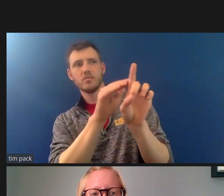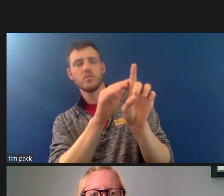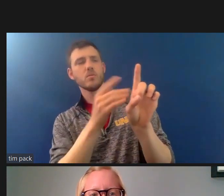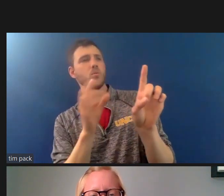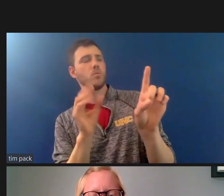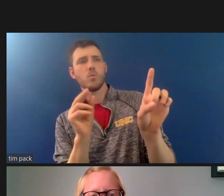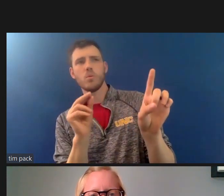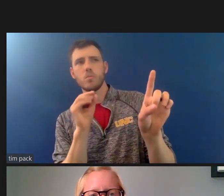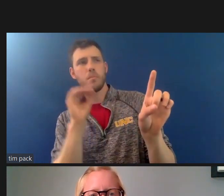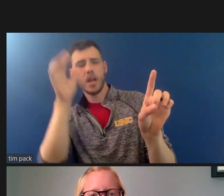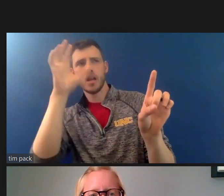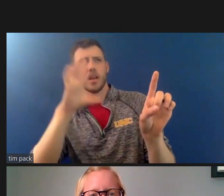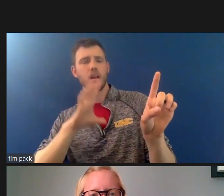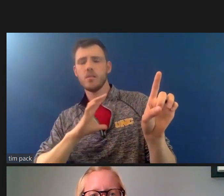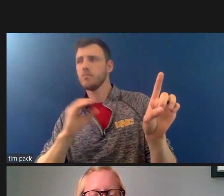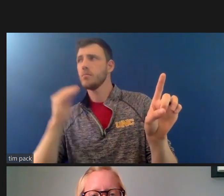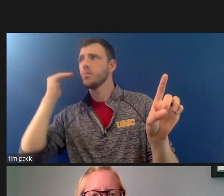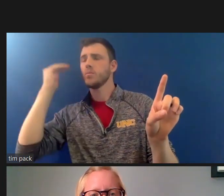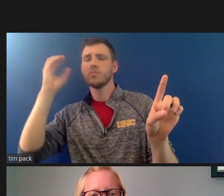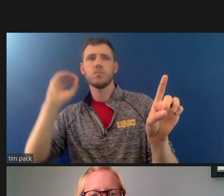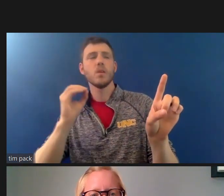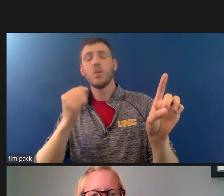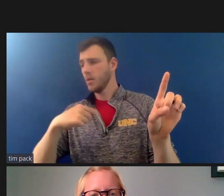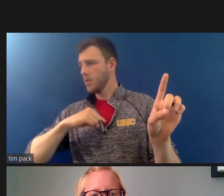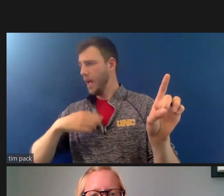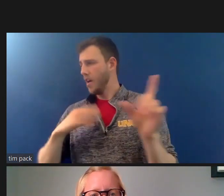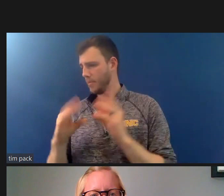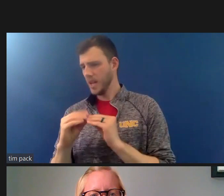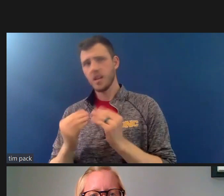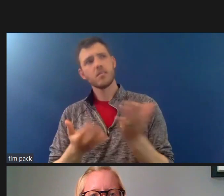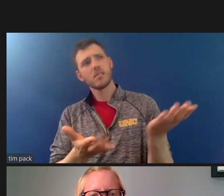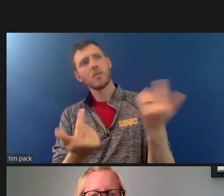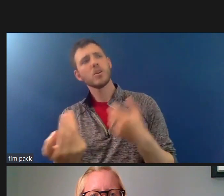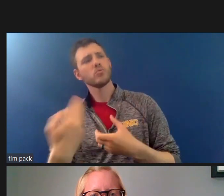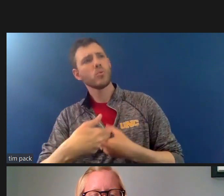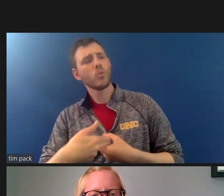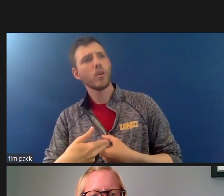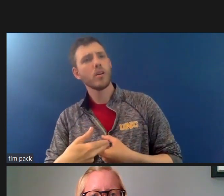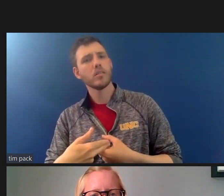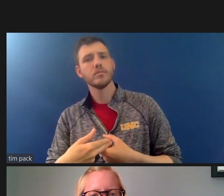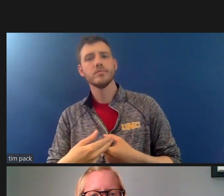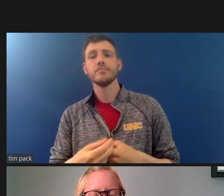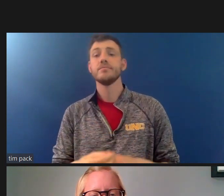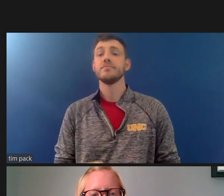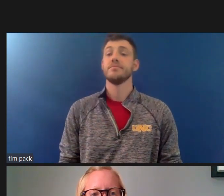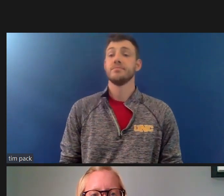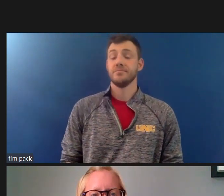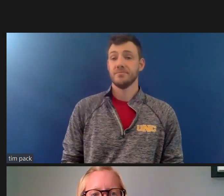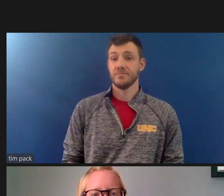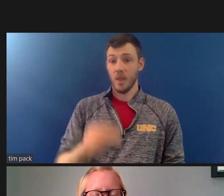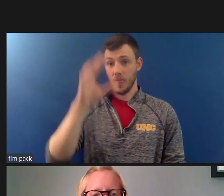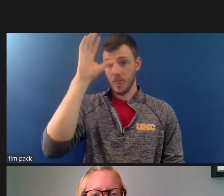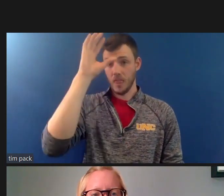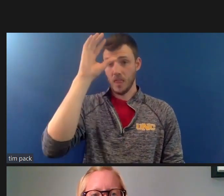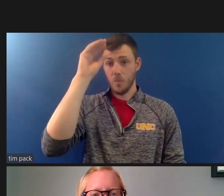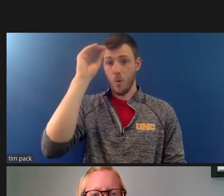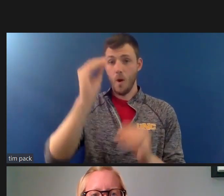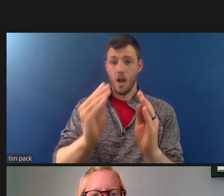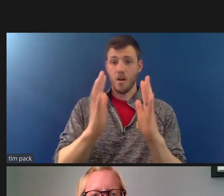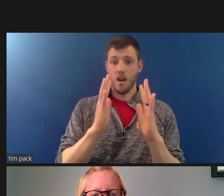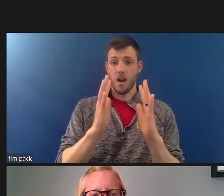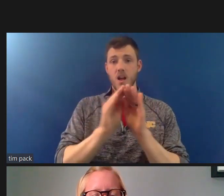Come and join in." The group of cloaked boys began to scatter from close line. The tall boy shouted at them,